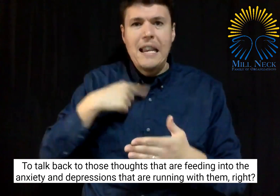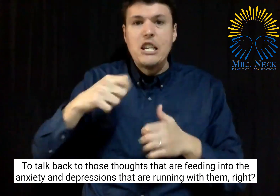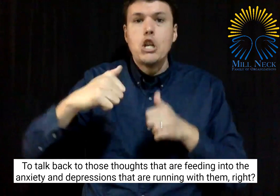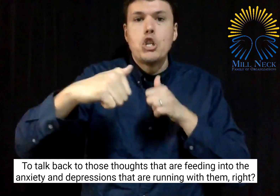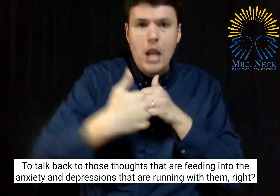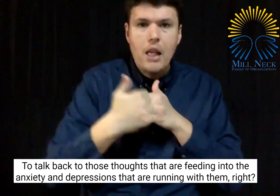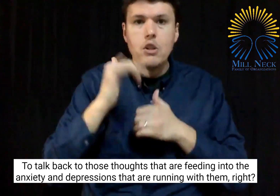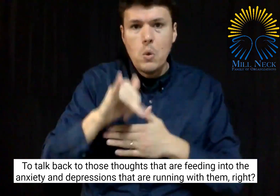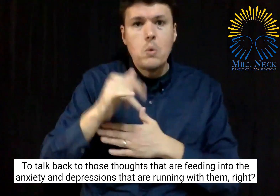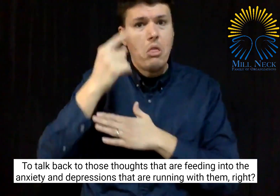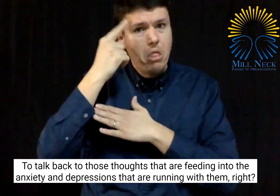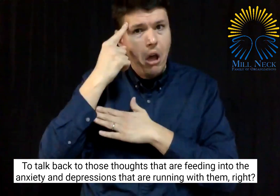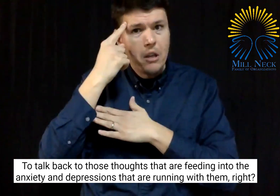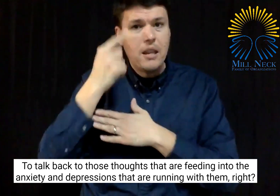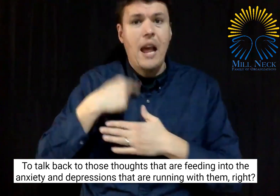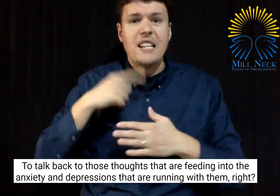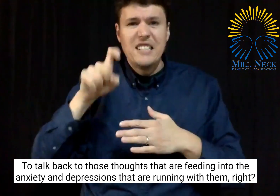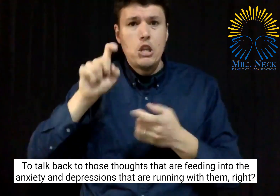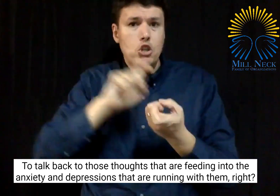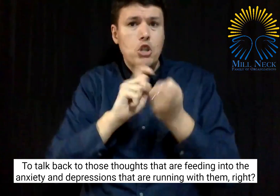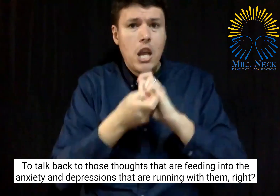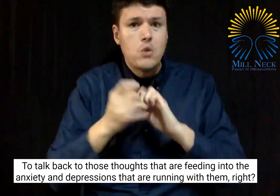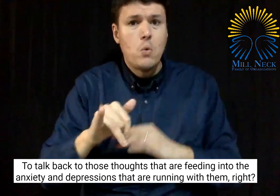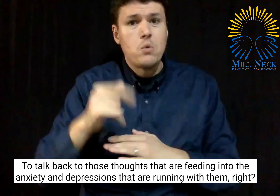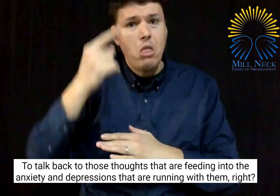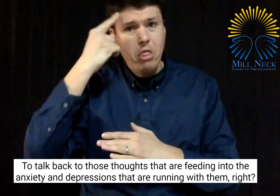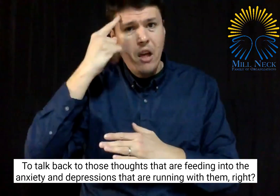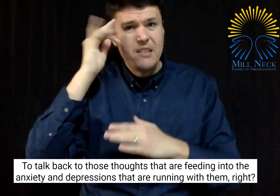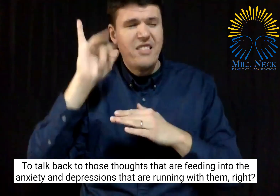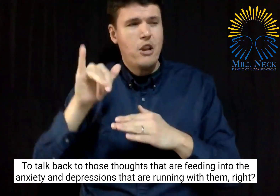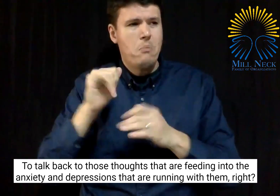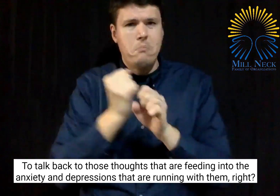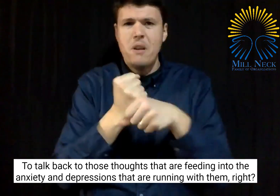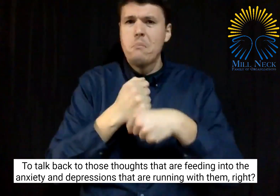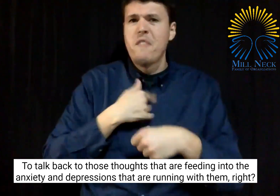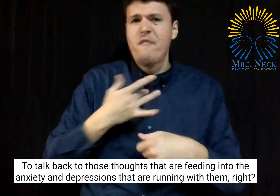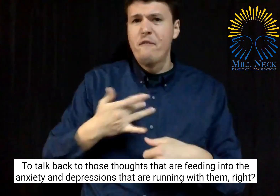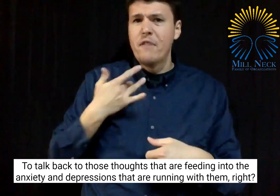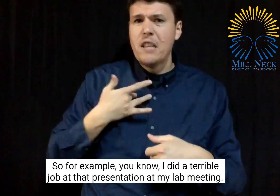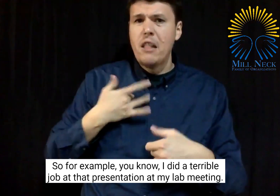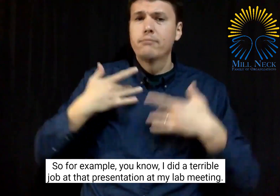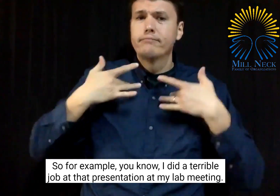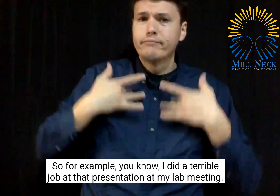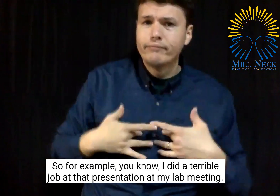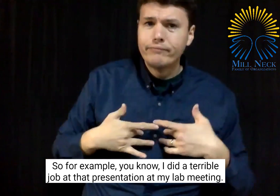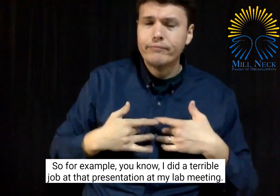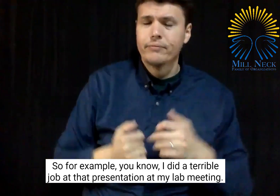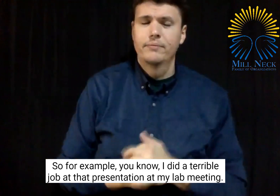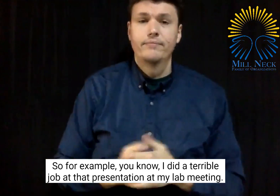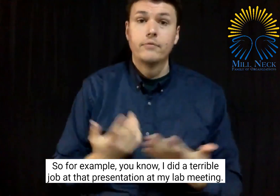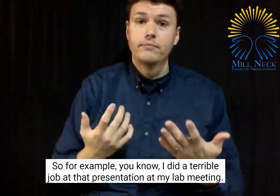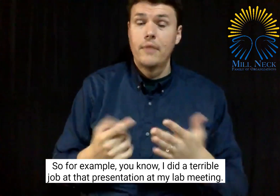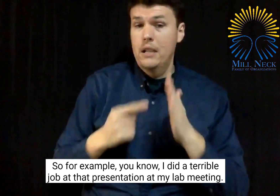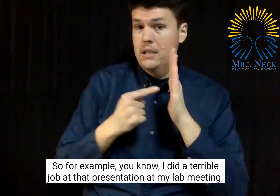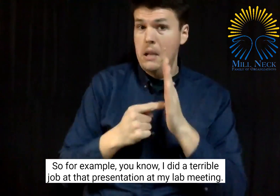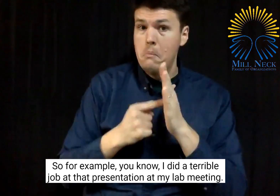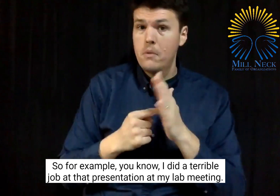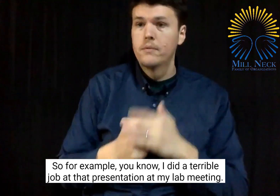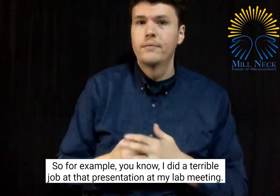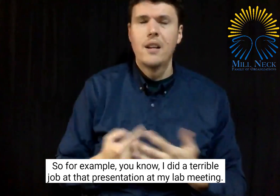talk back to those thoughts that are feeding into the anxiety and depression instead of running with them, right? So for example, I did a terrible job